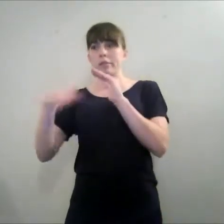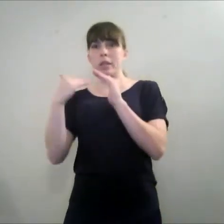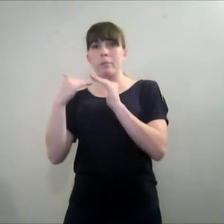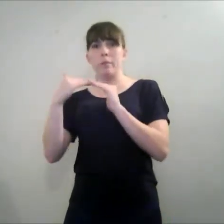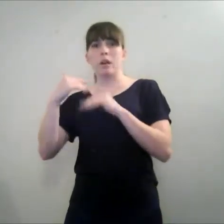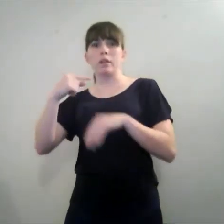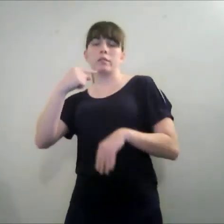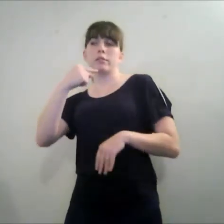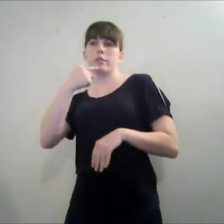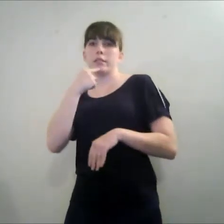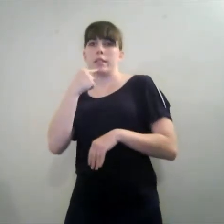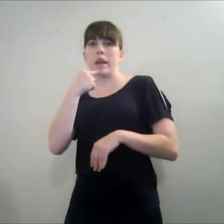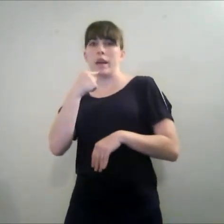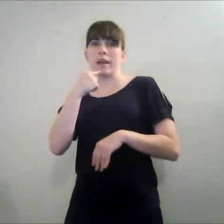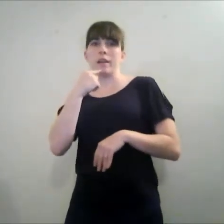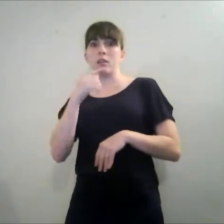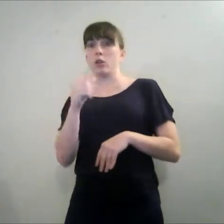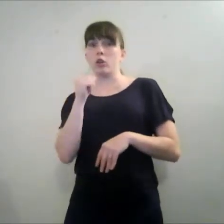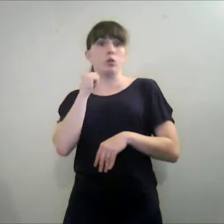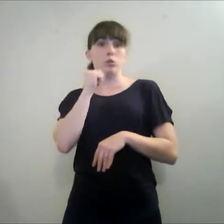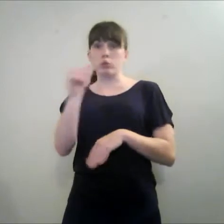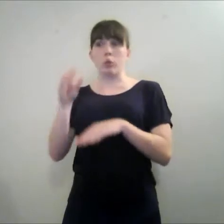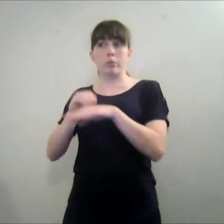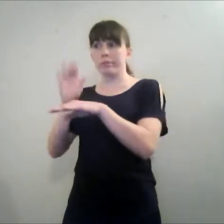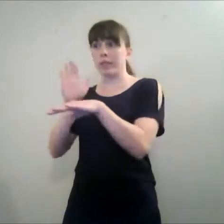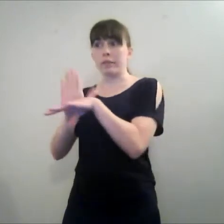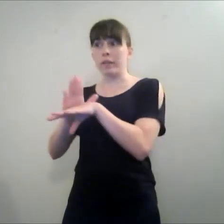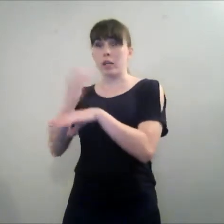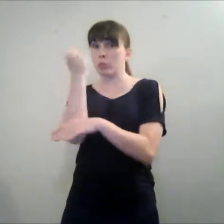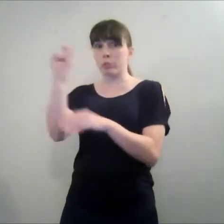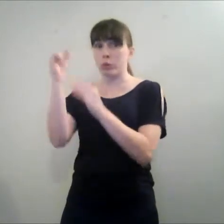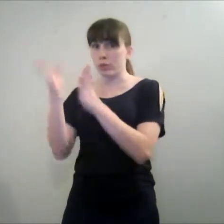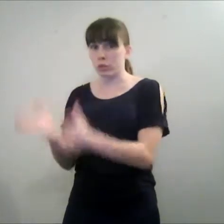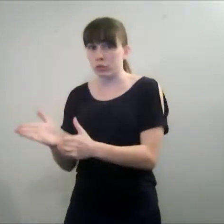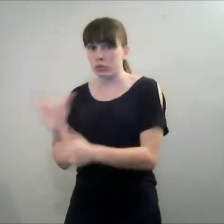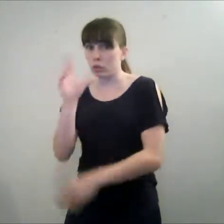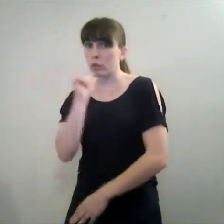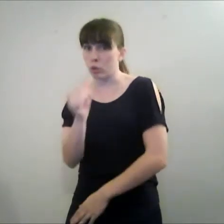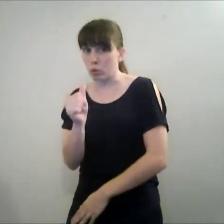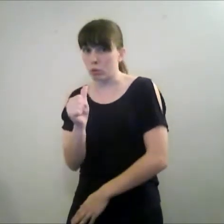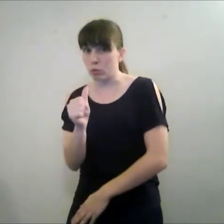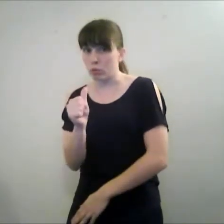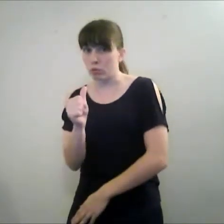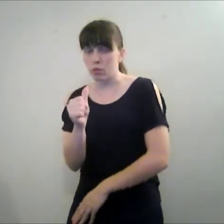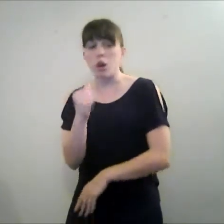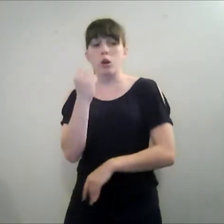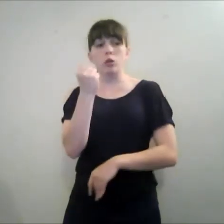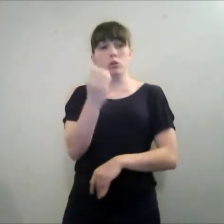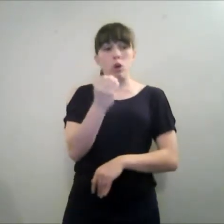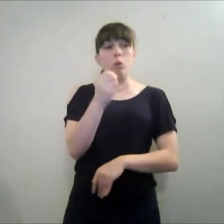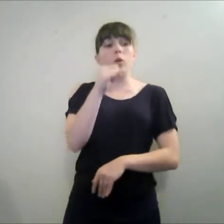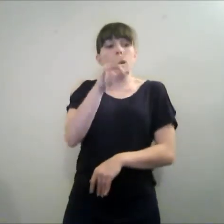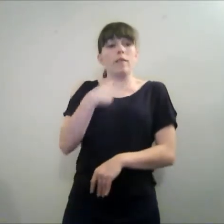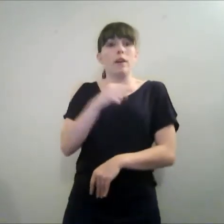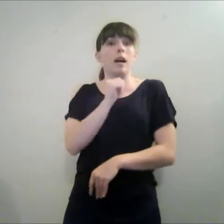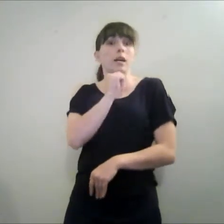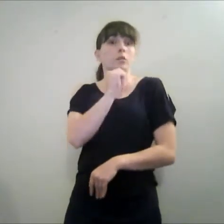into an anti-capitalist frenzy. So I thought, well, look, if I don't want to inflame the protesters, the obvious thing to do is go dressed